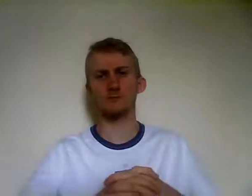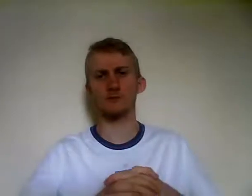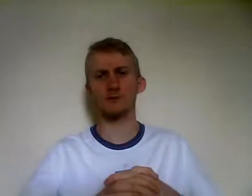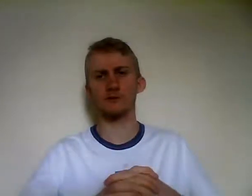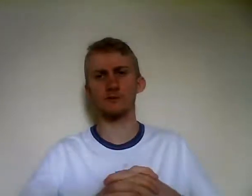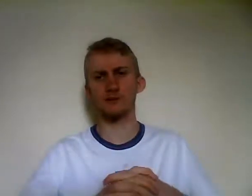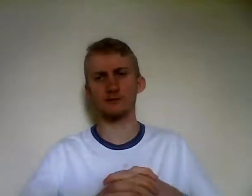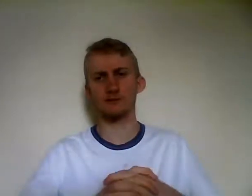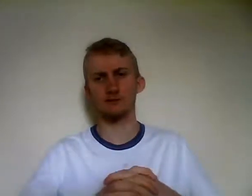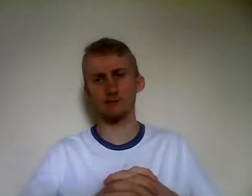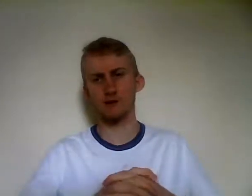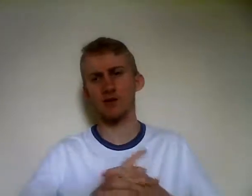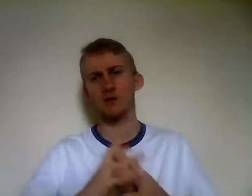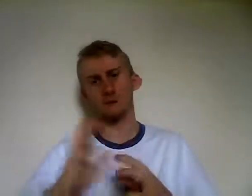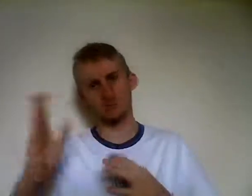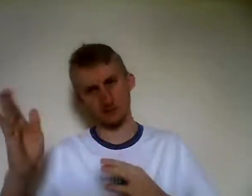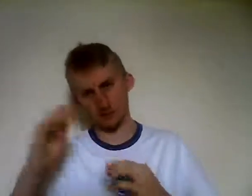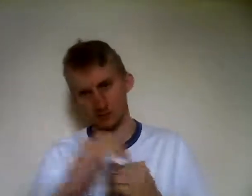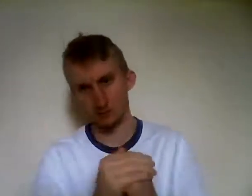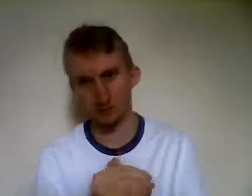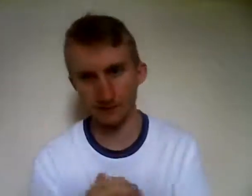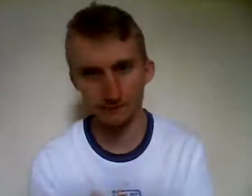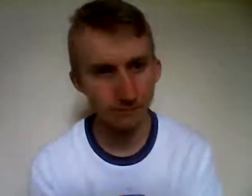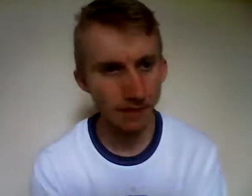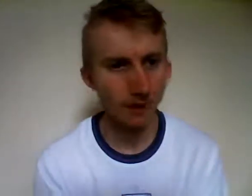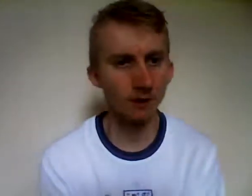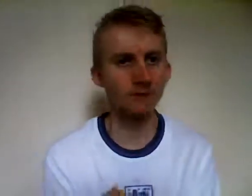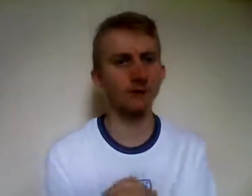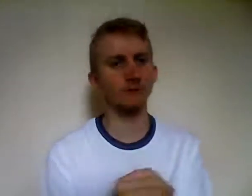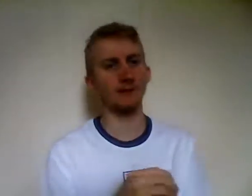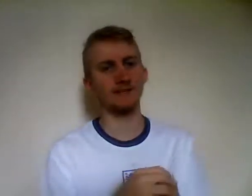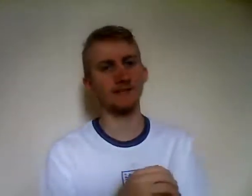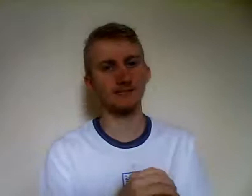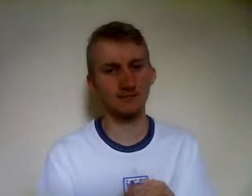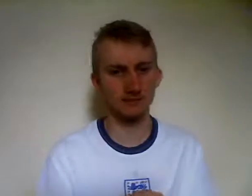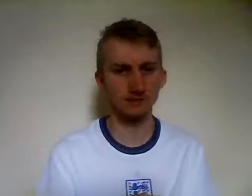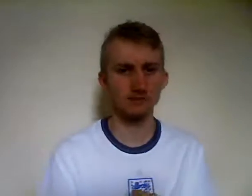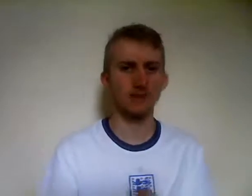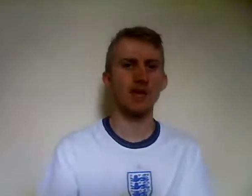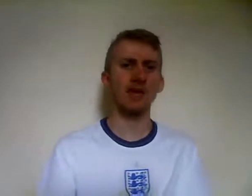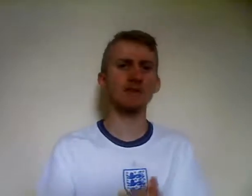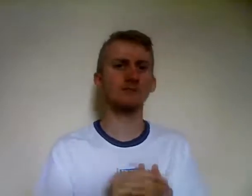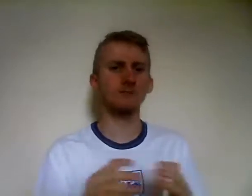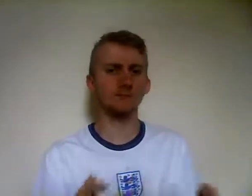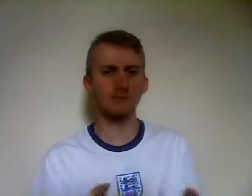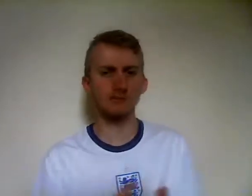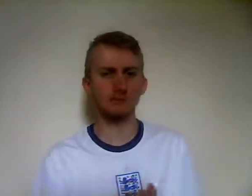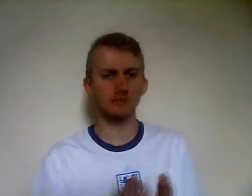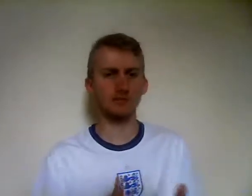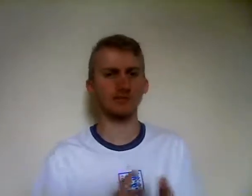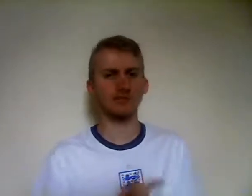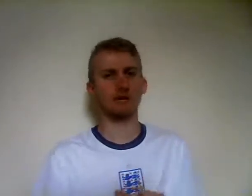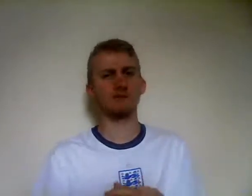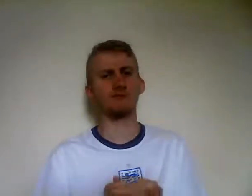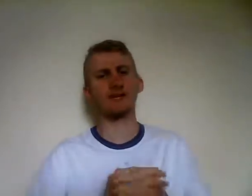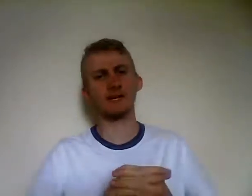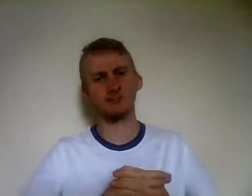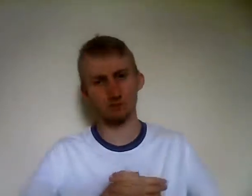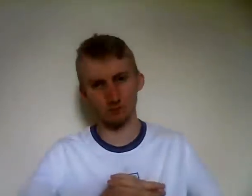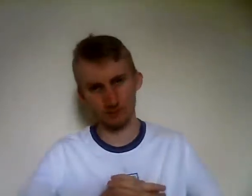wind up the SA Group, Majid's company, over unpaid taxes. Aswar Majid was later jailed for tax fraud relating